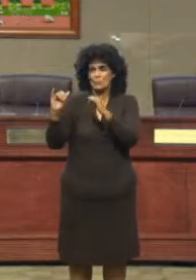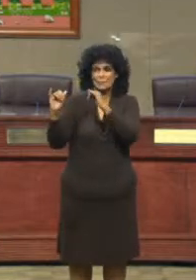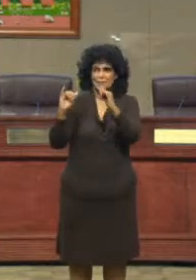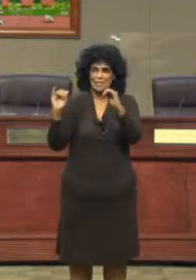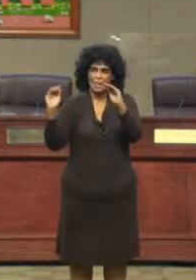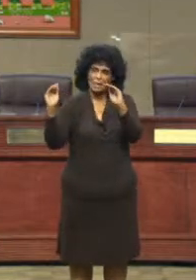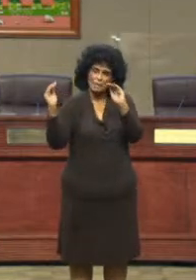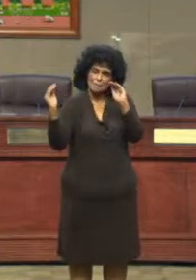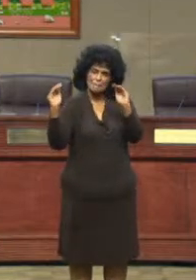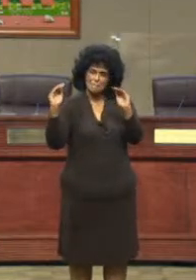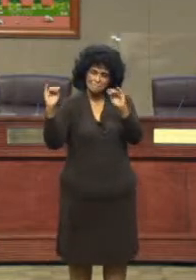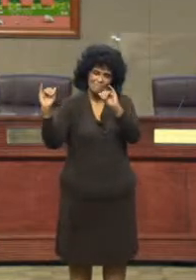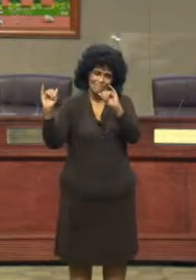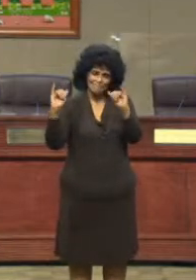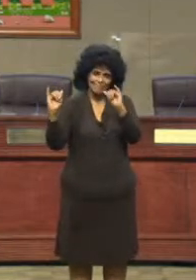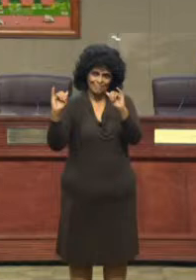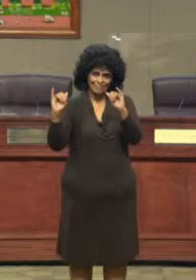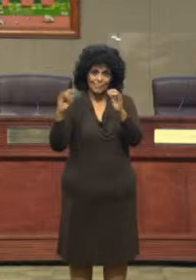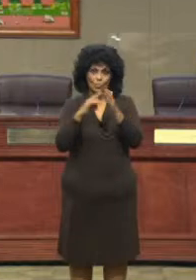place here within Orange County.